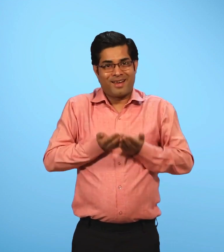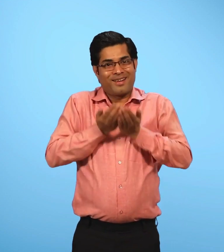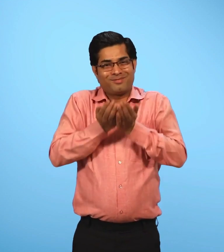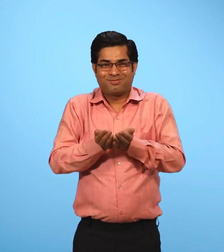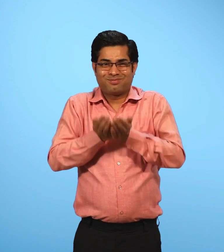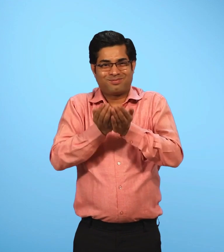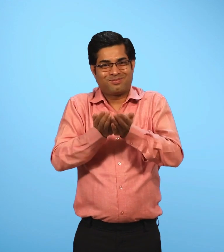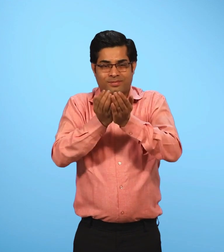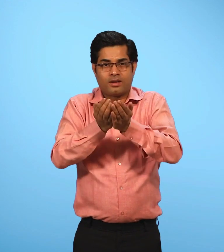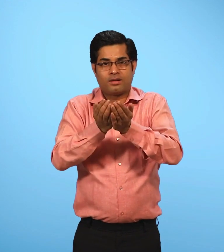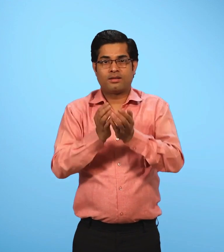did then.